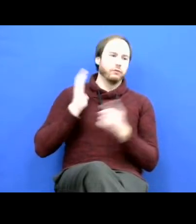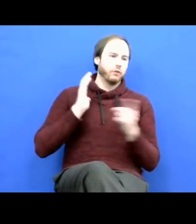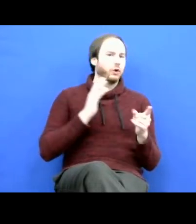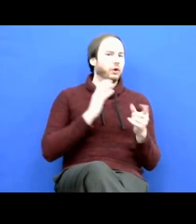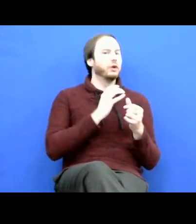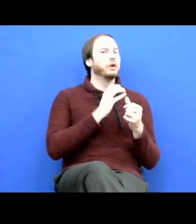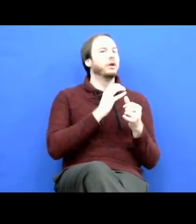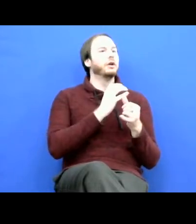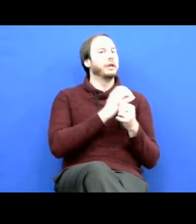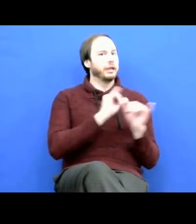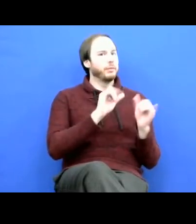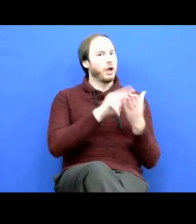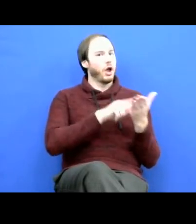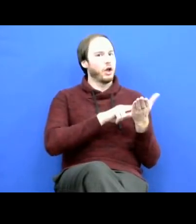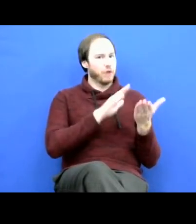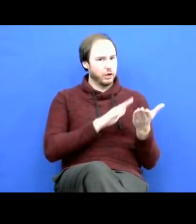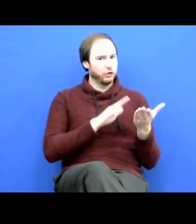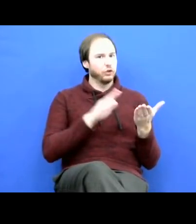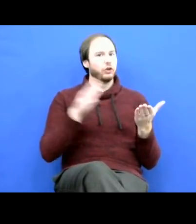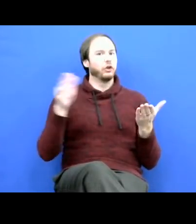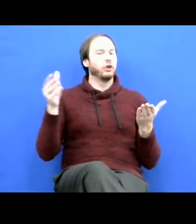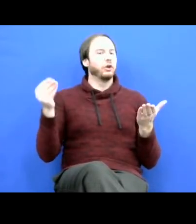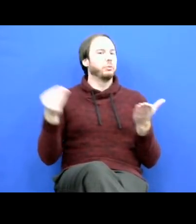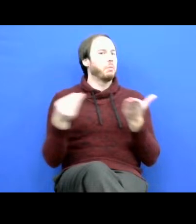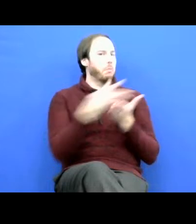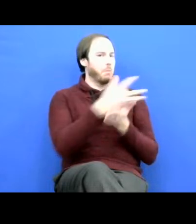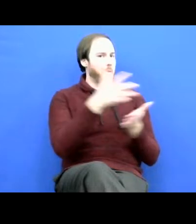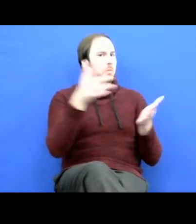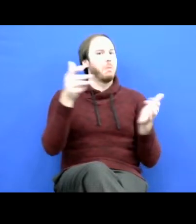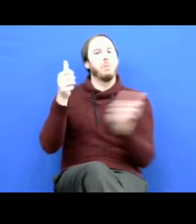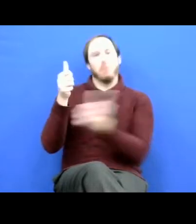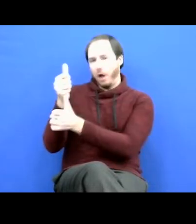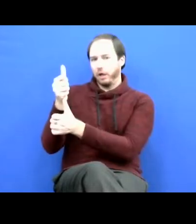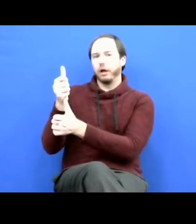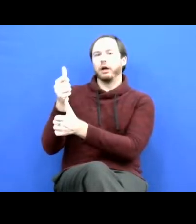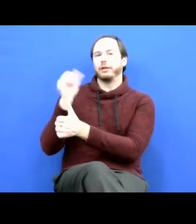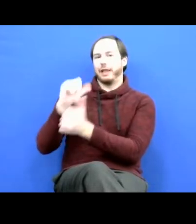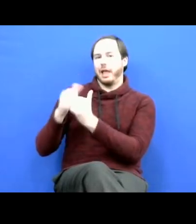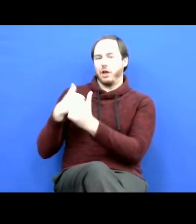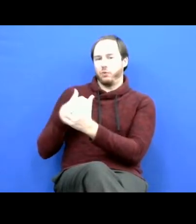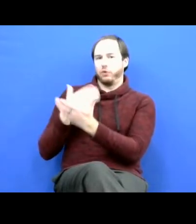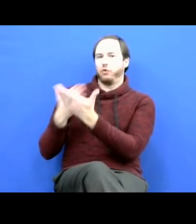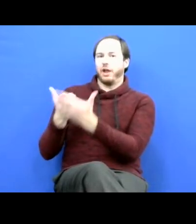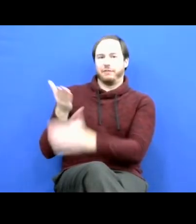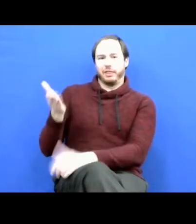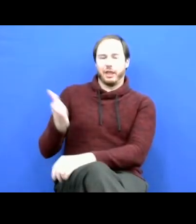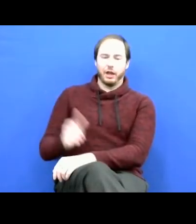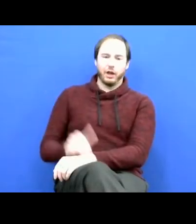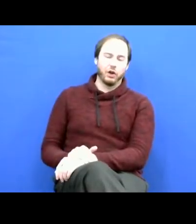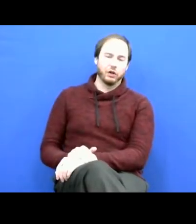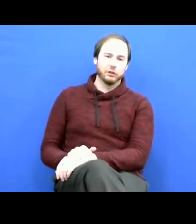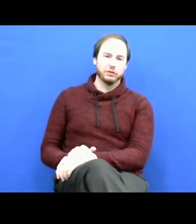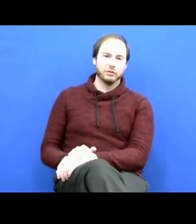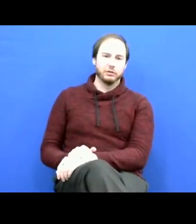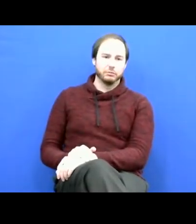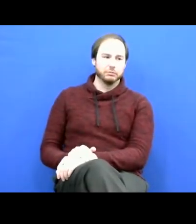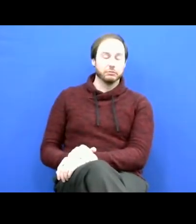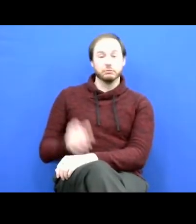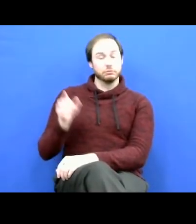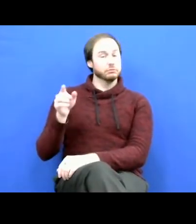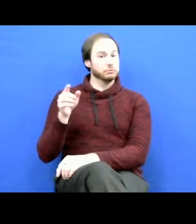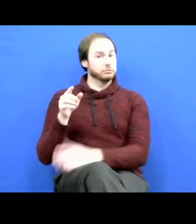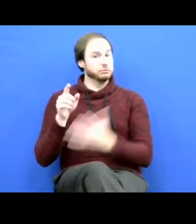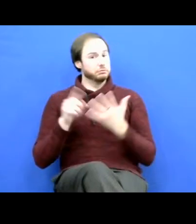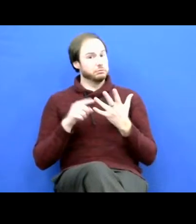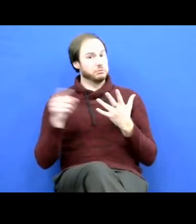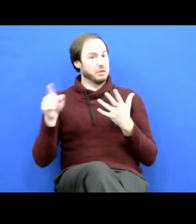acquired by Mengel, Metzger and Bar. And so that's how we ended up with them. mhm. But, They always do an excellent